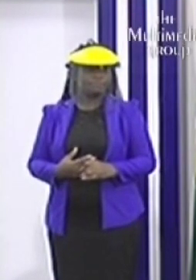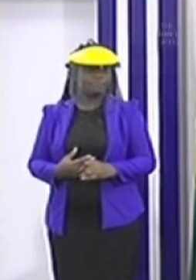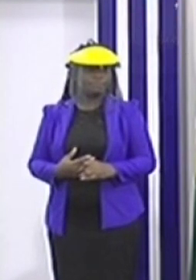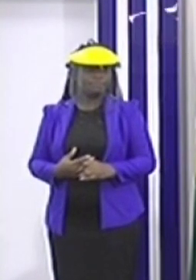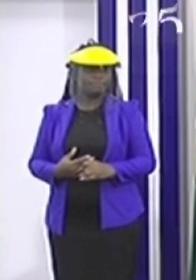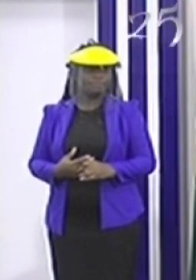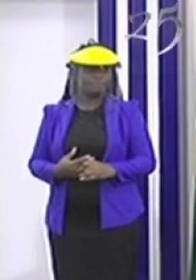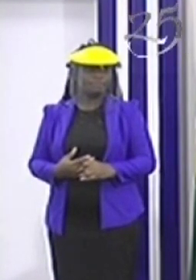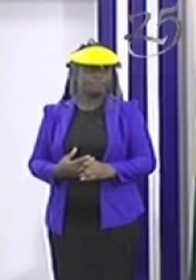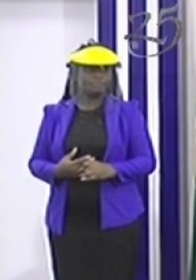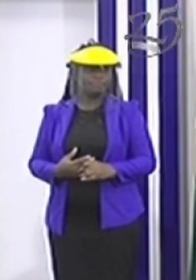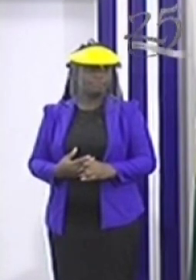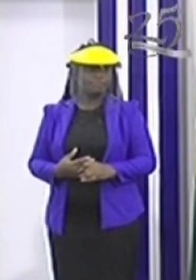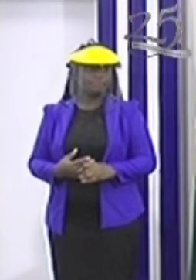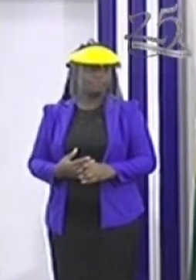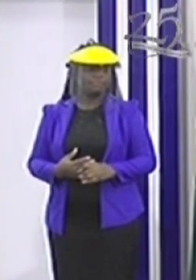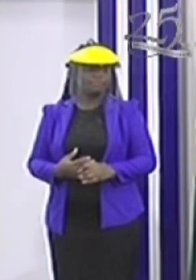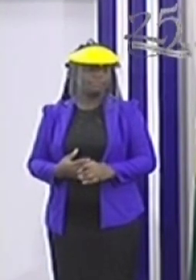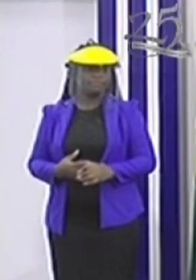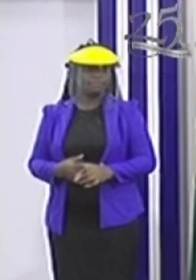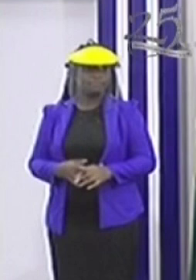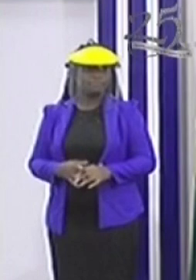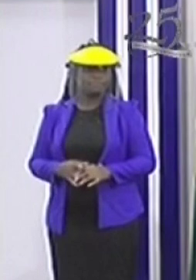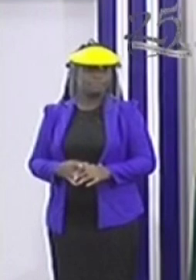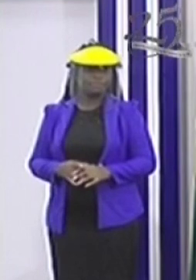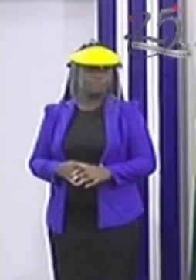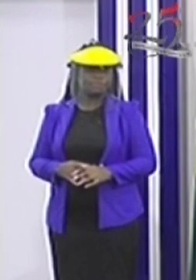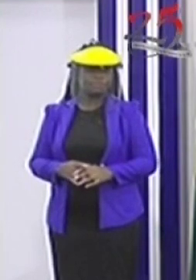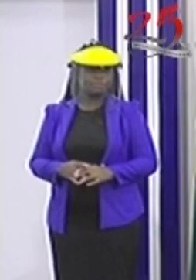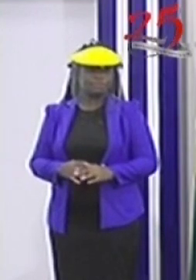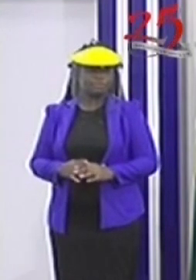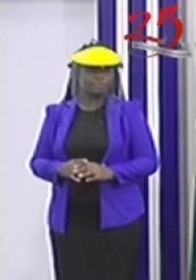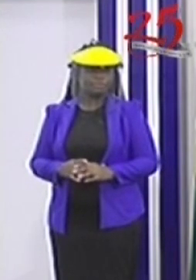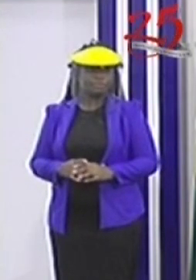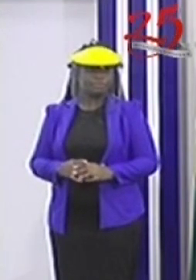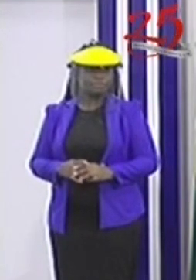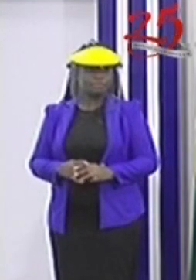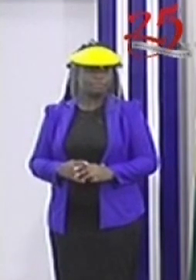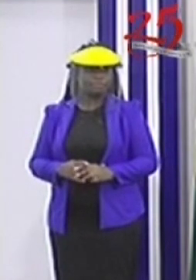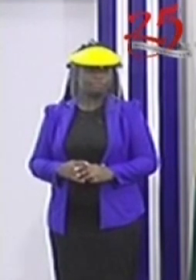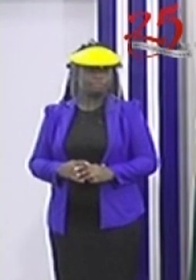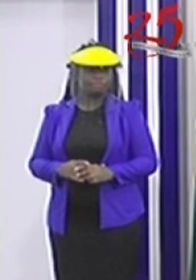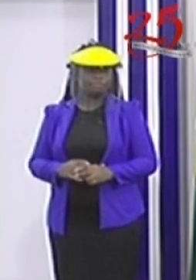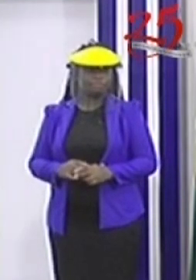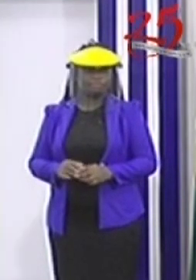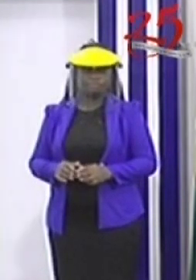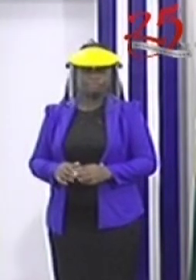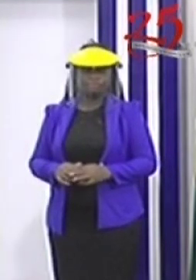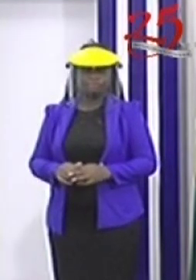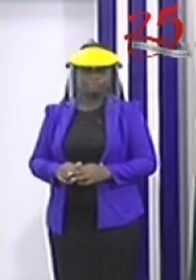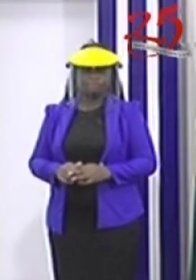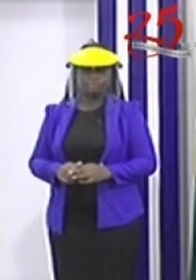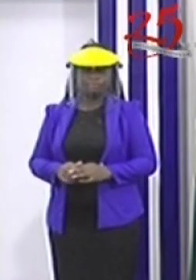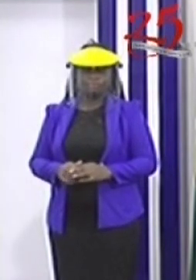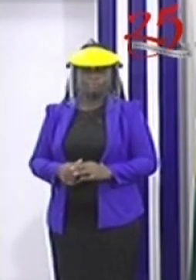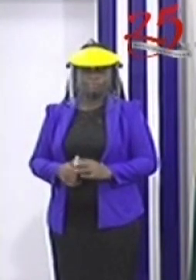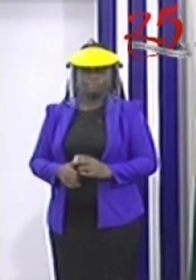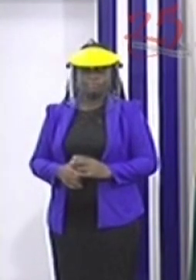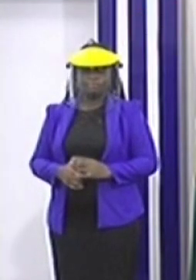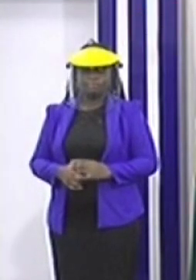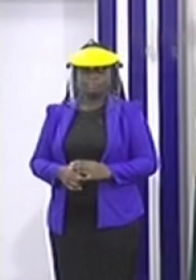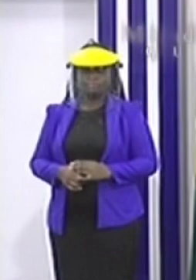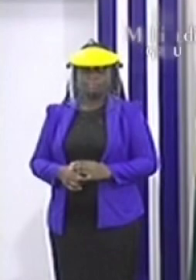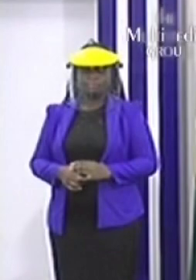to contain the virus. I just wanted to find out if they are in talks with the EC on how to go about this registration exercise